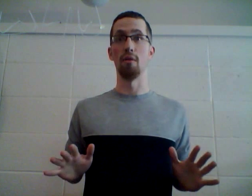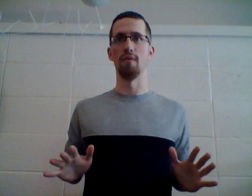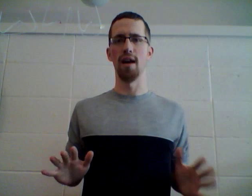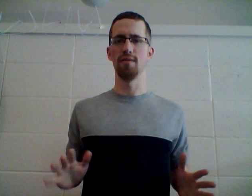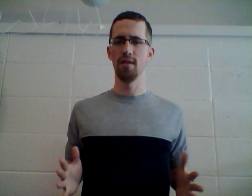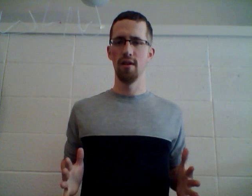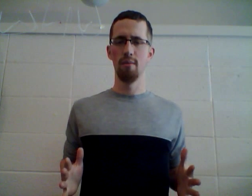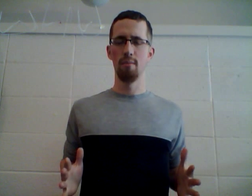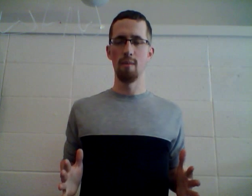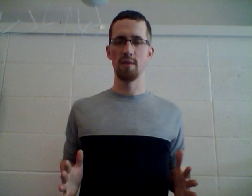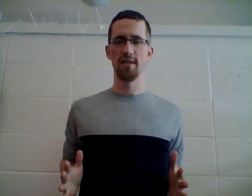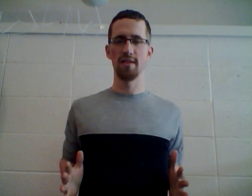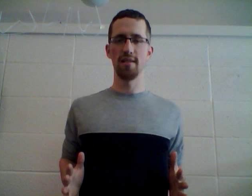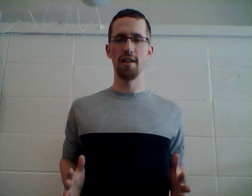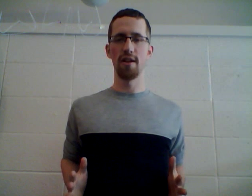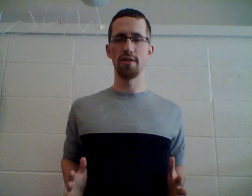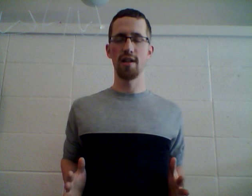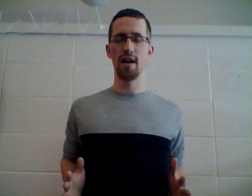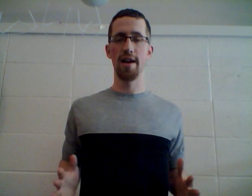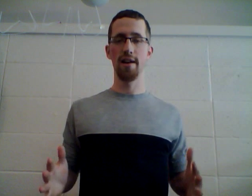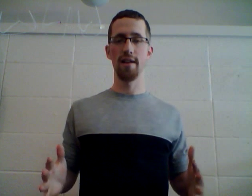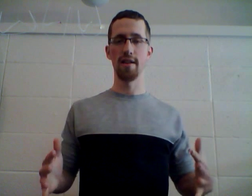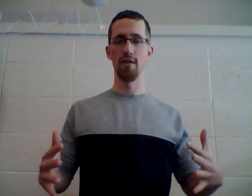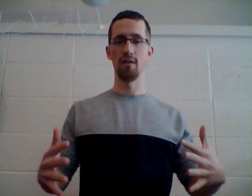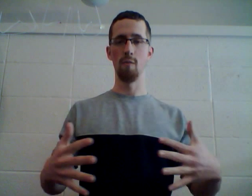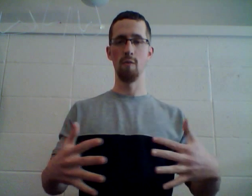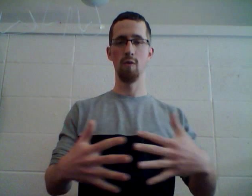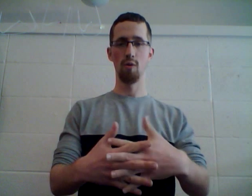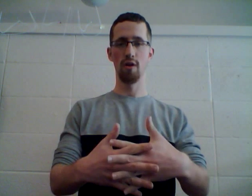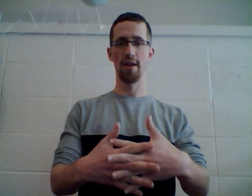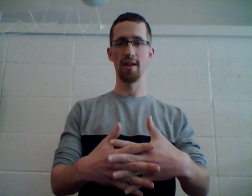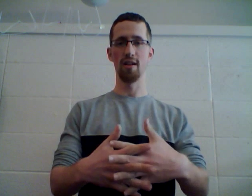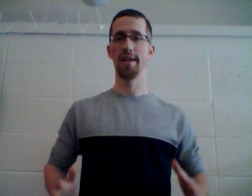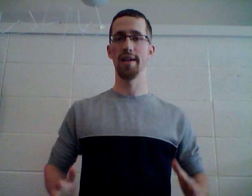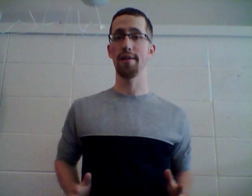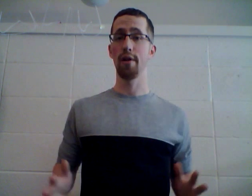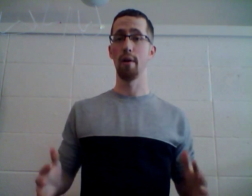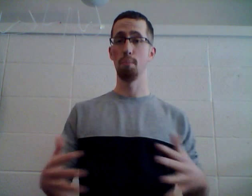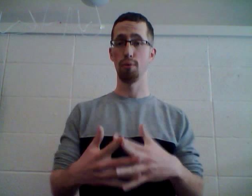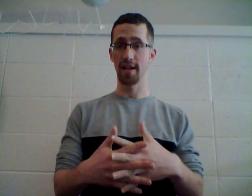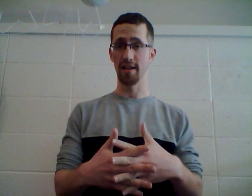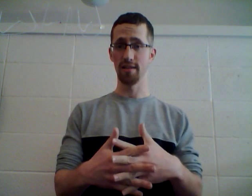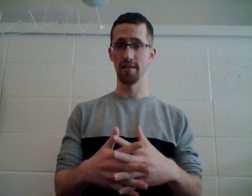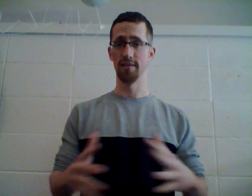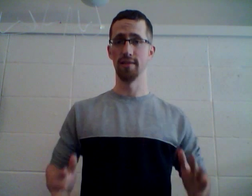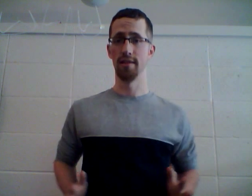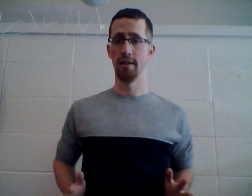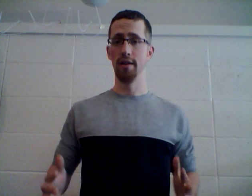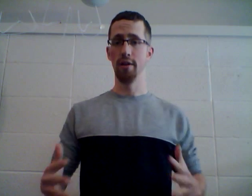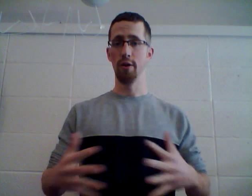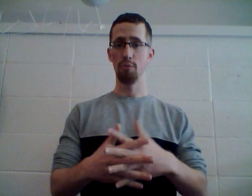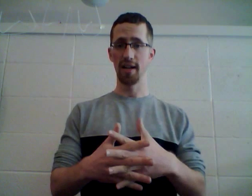number fives, palms facing together at your side, and then they'll come forward and come together. Pregnant,